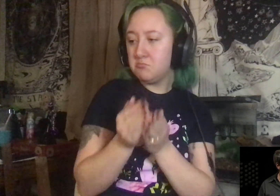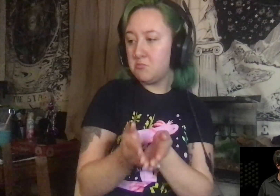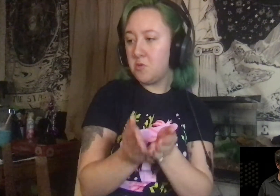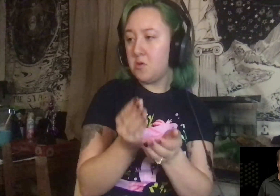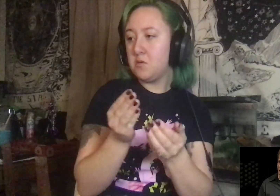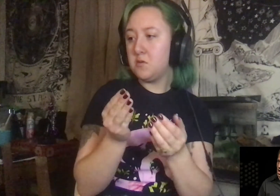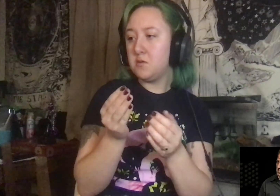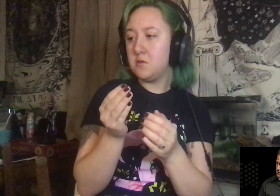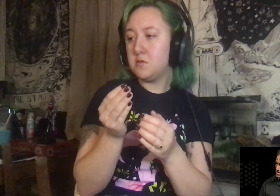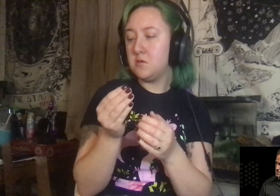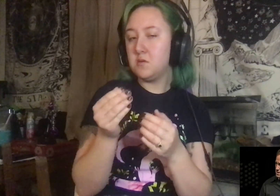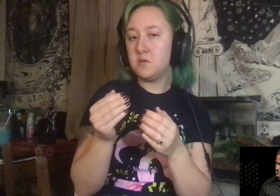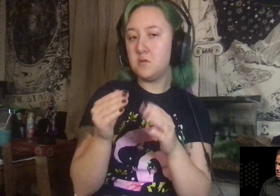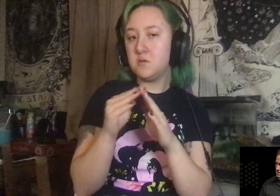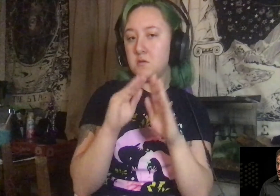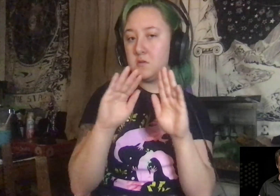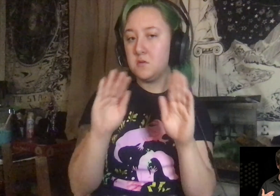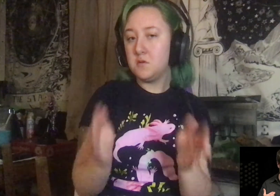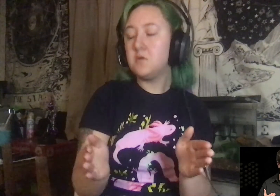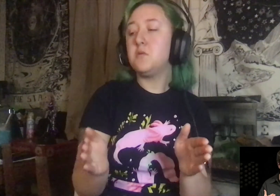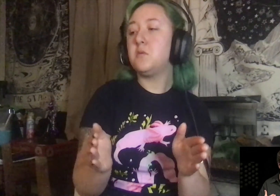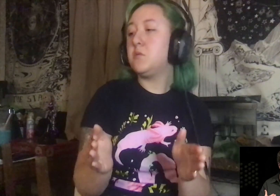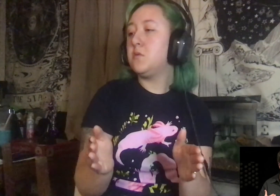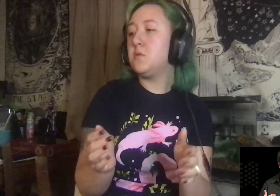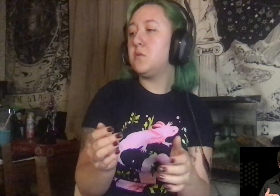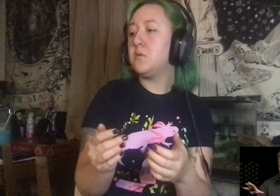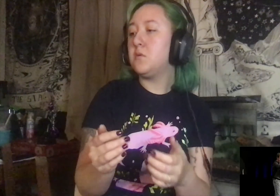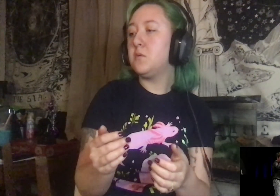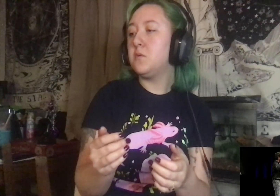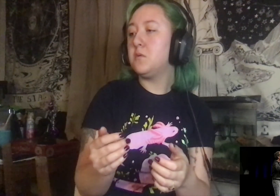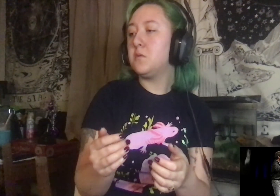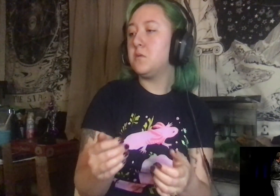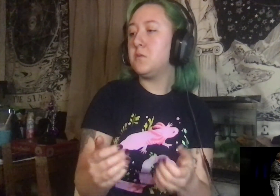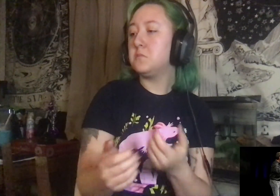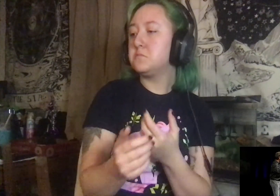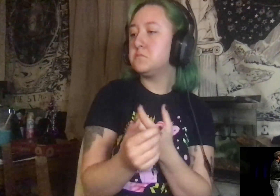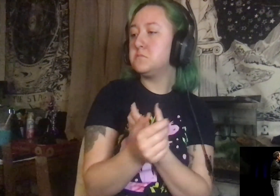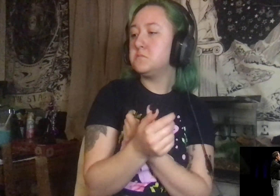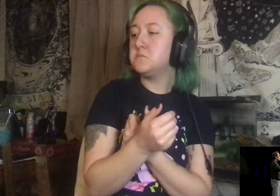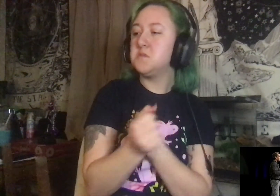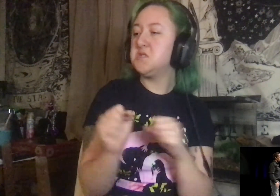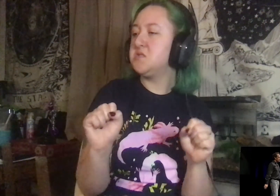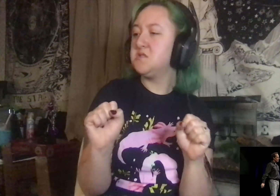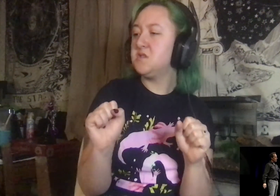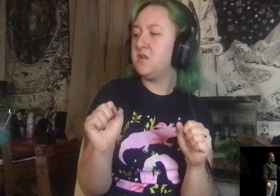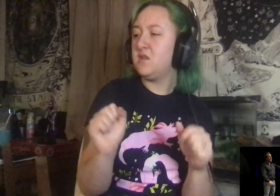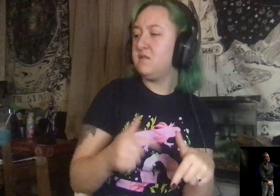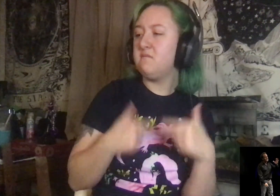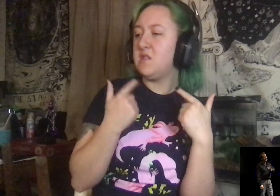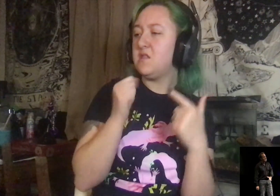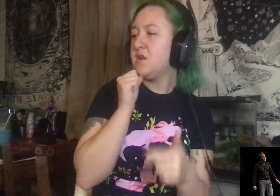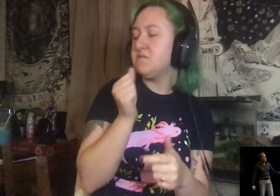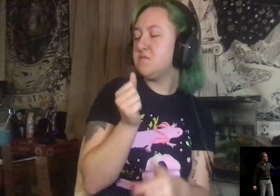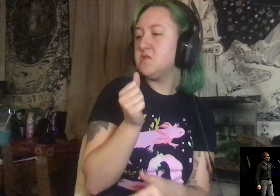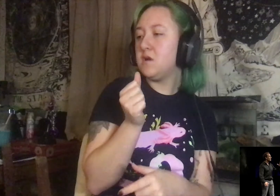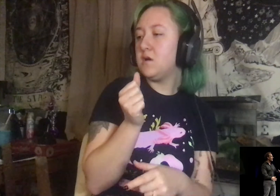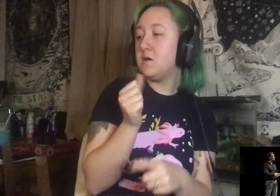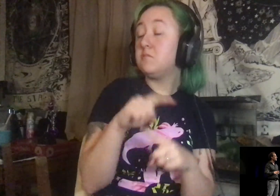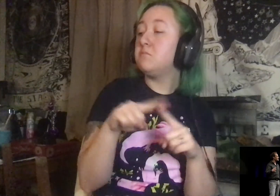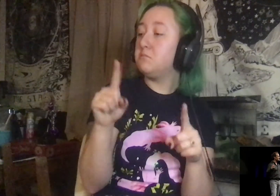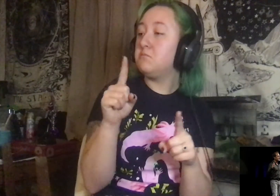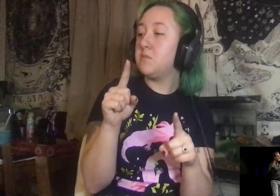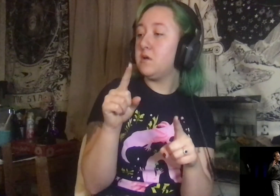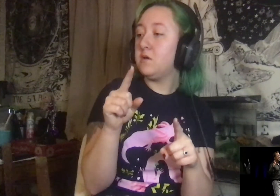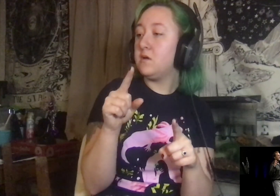you. And for the rest of that day, safety first. I was like, so, the idea that we